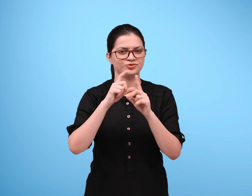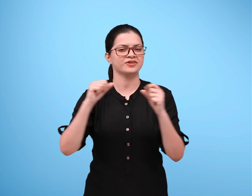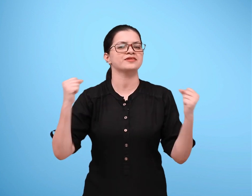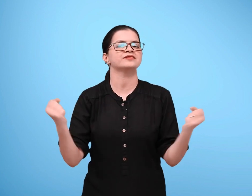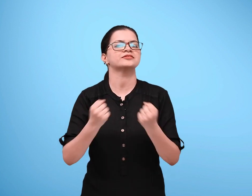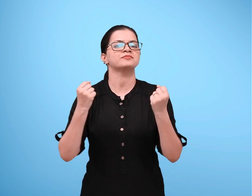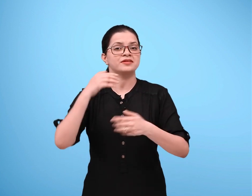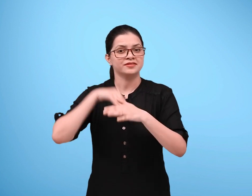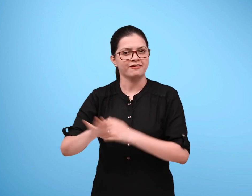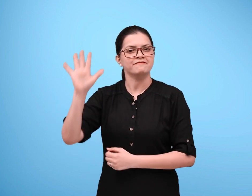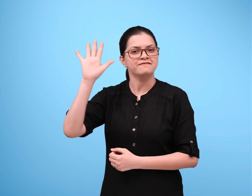Activity 5.